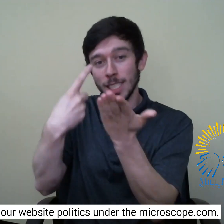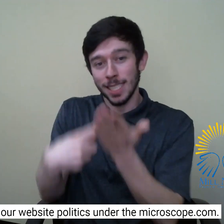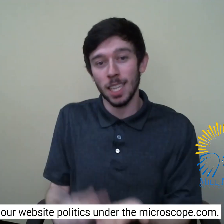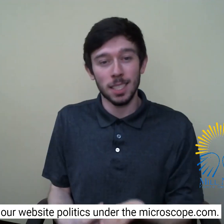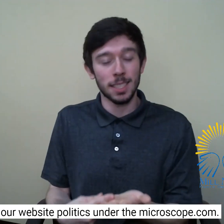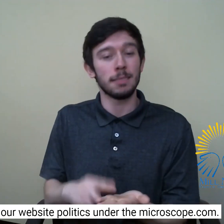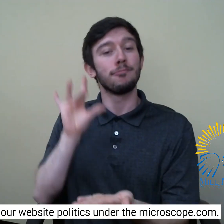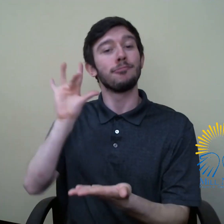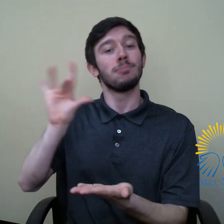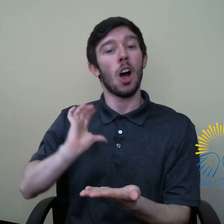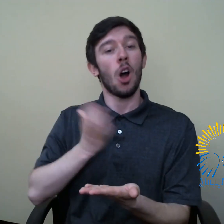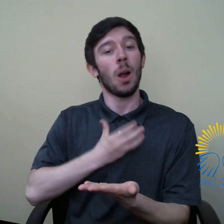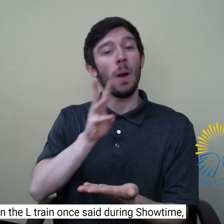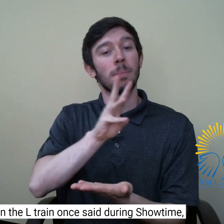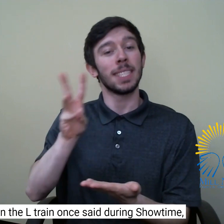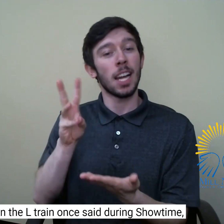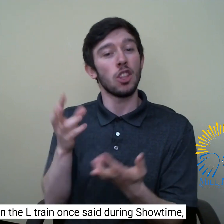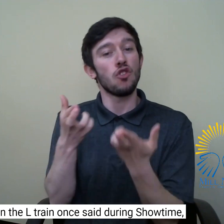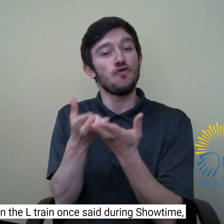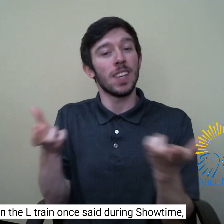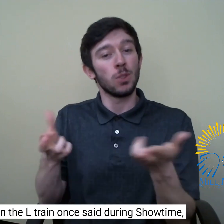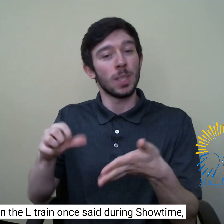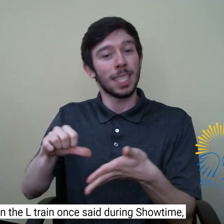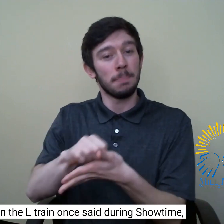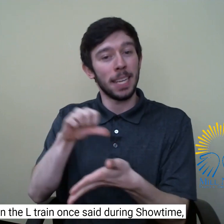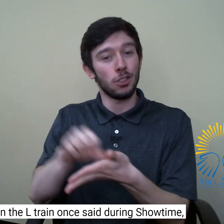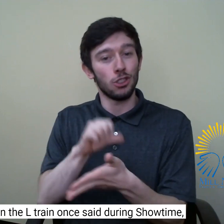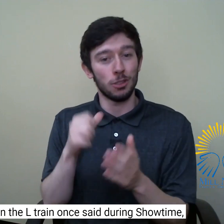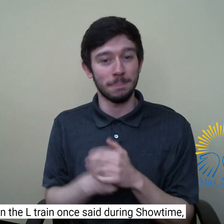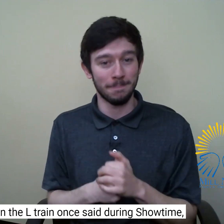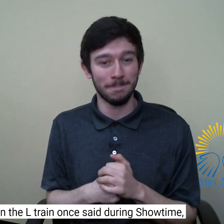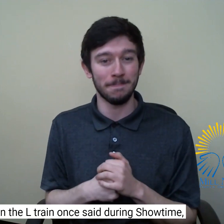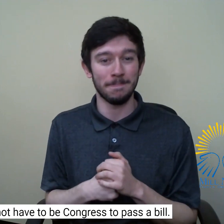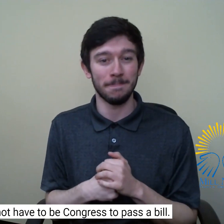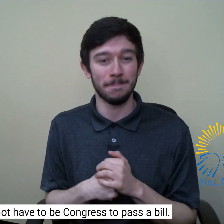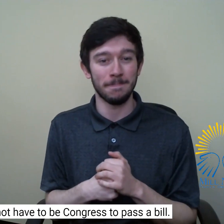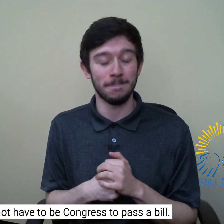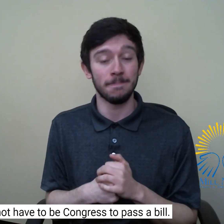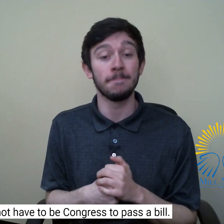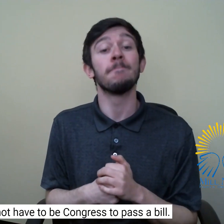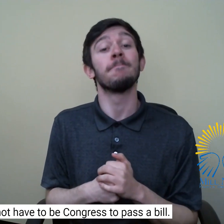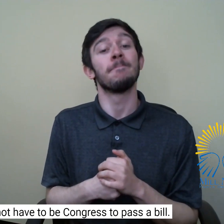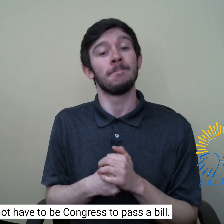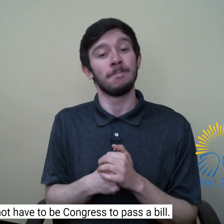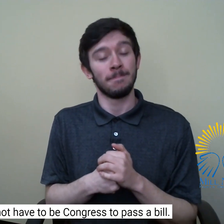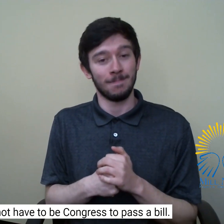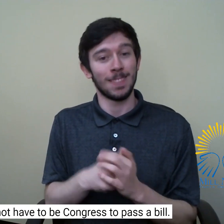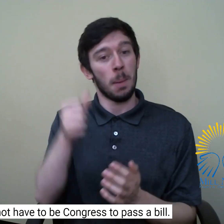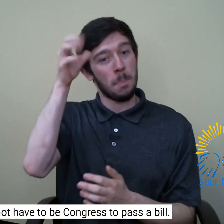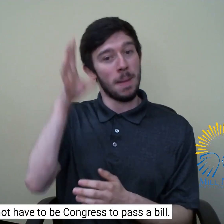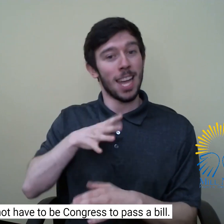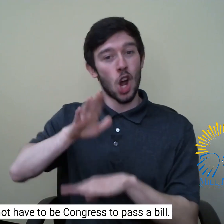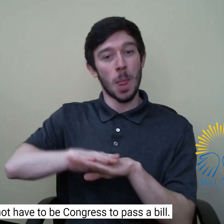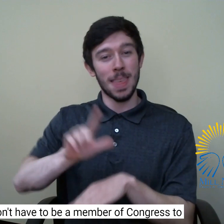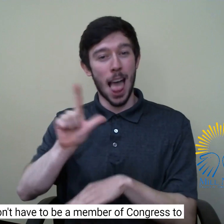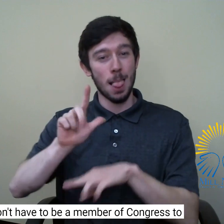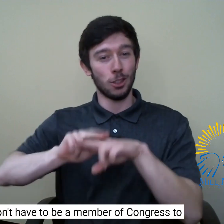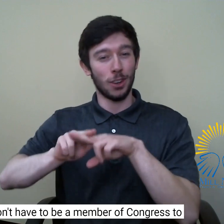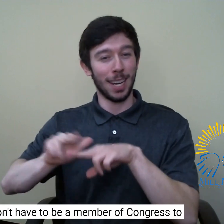politicsunderthemicroscope.com. As a man on the L train once said during Showtime, you do not have to be Congress to pass a bill. And you don't have to be a